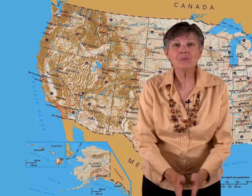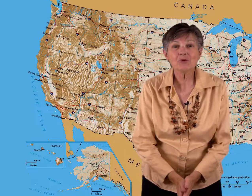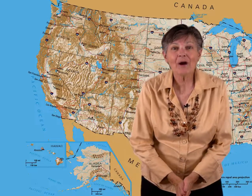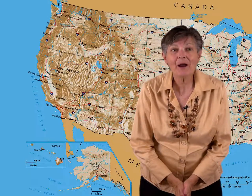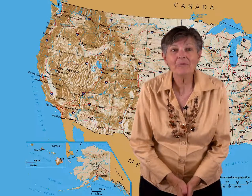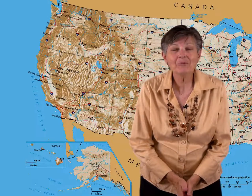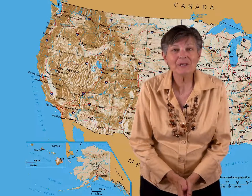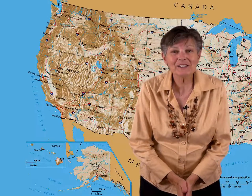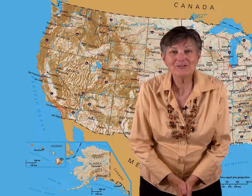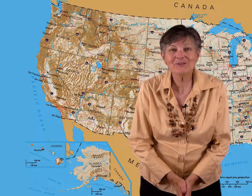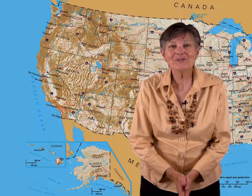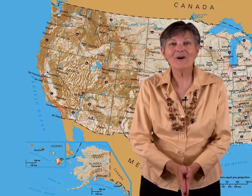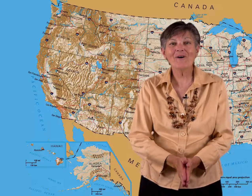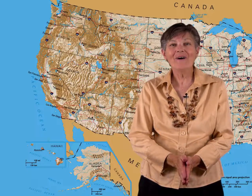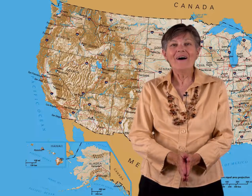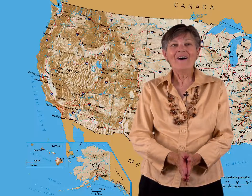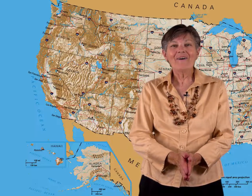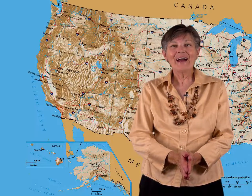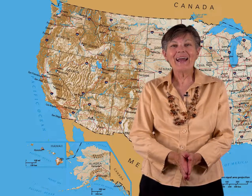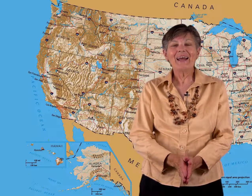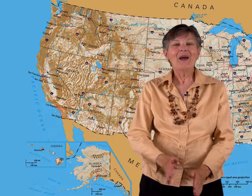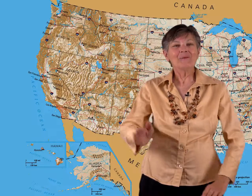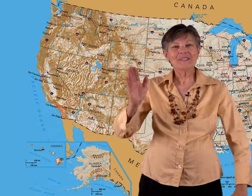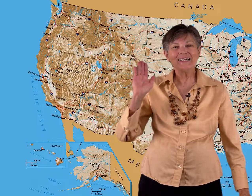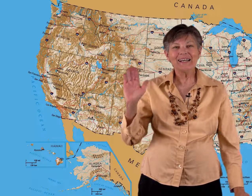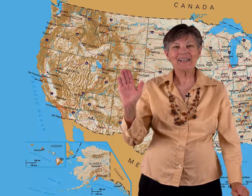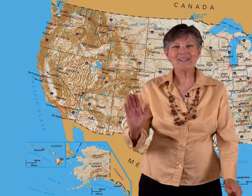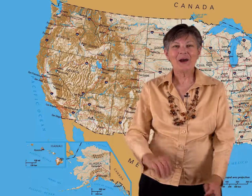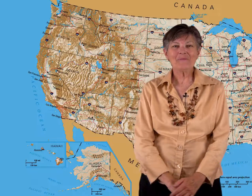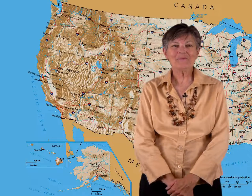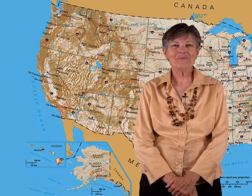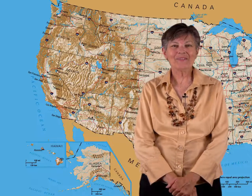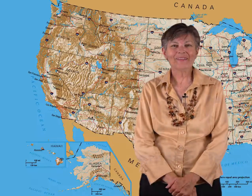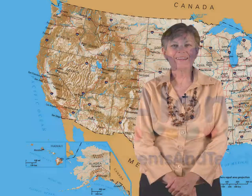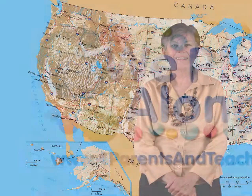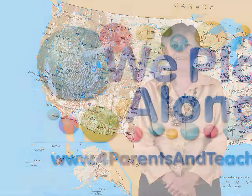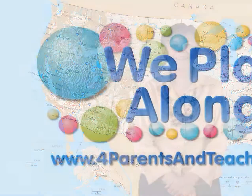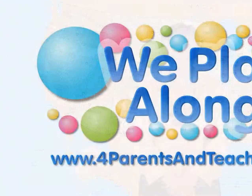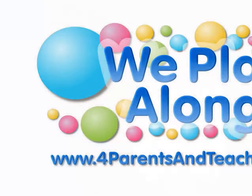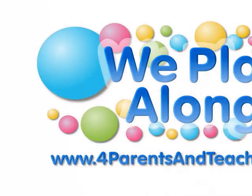subscribed, please do so. All right? And we'll see you next time. Play, play, play.